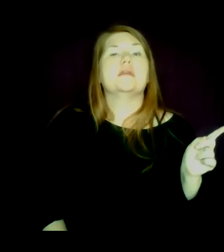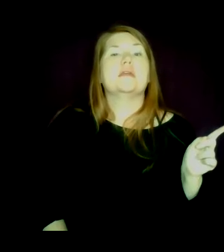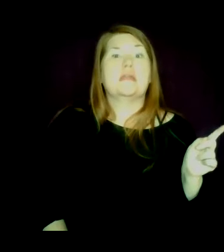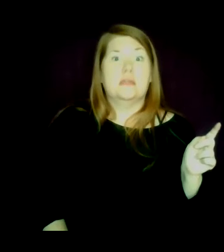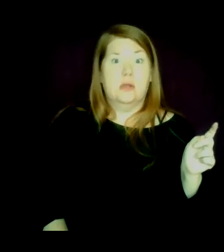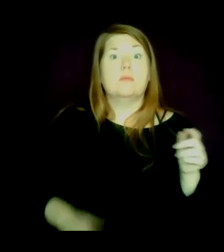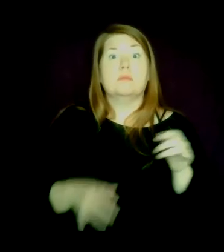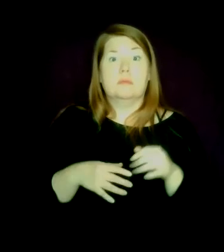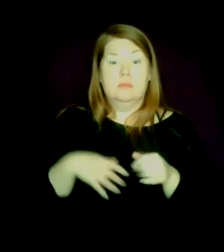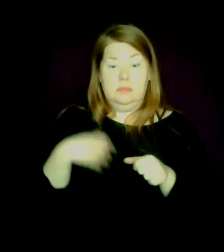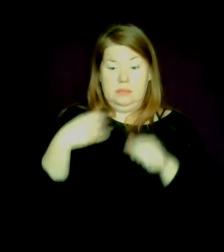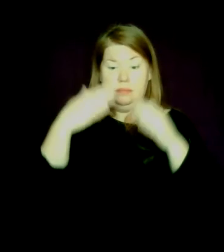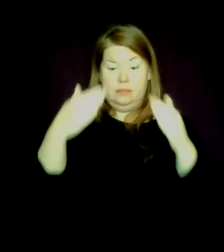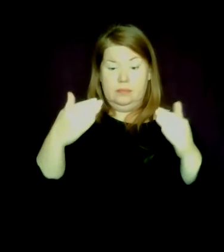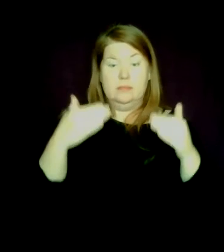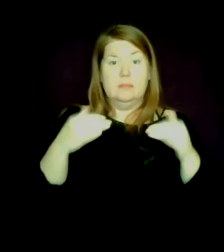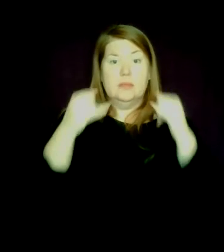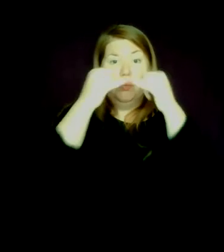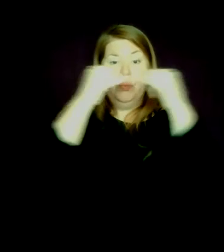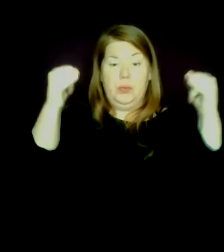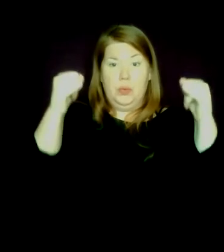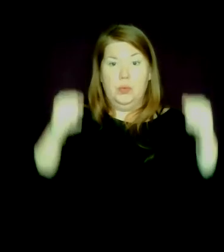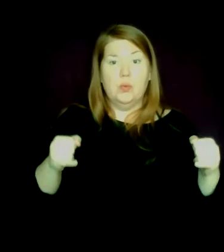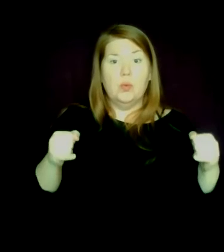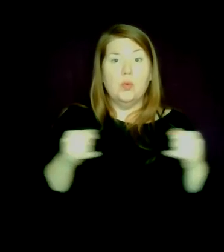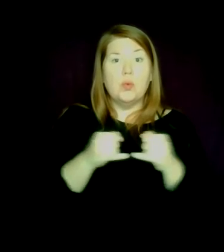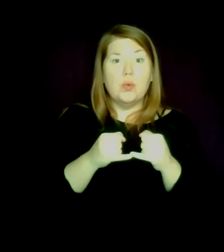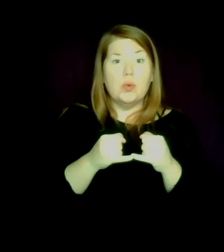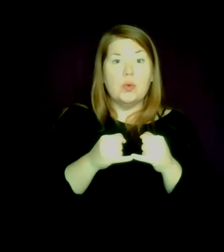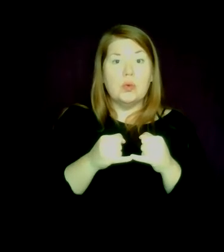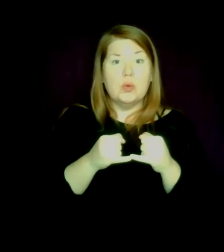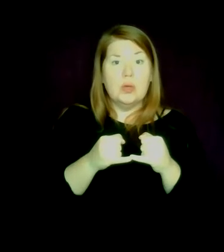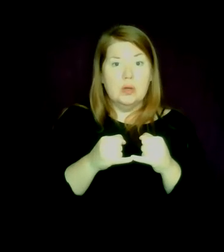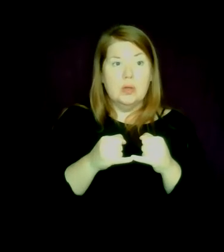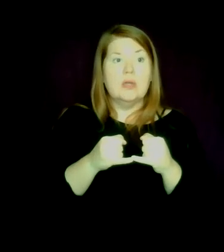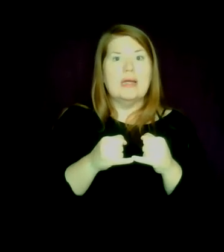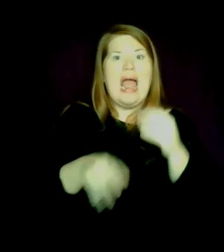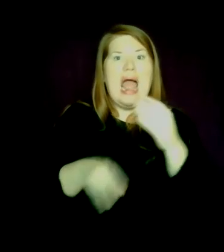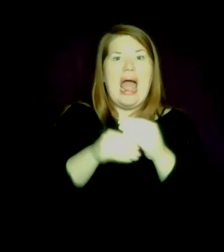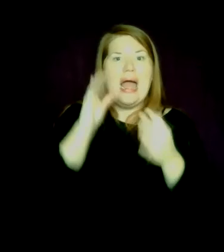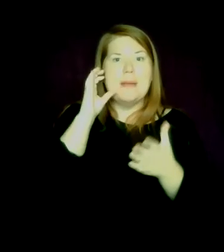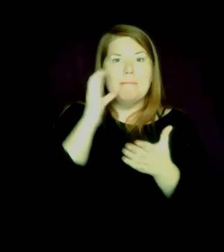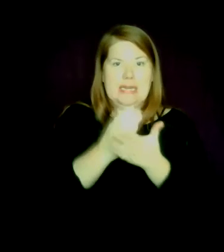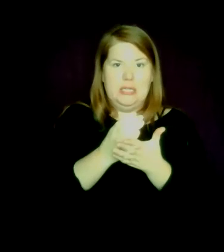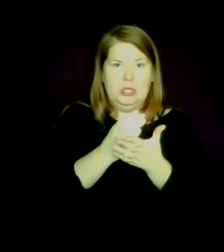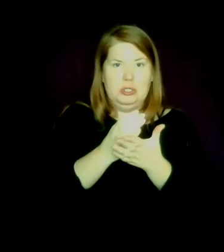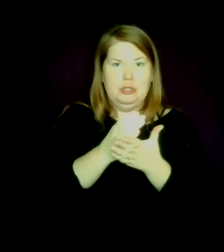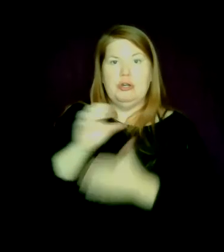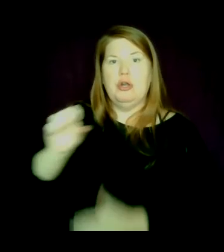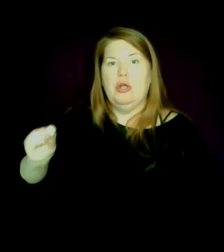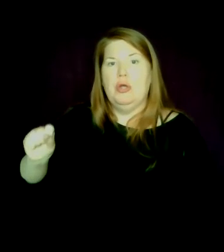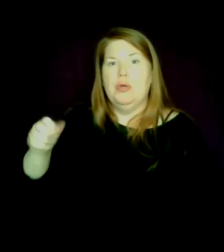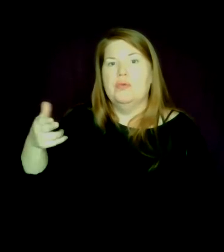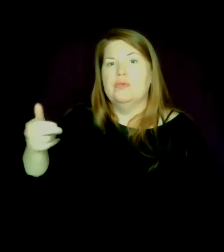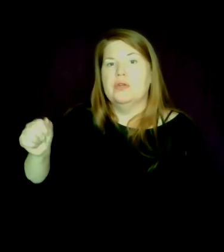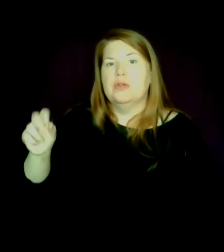so I can draw my picture. I'm going to draw a picture of the main character, right? So that the main character is Shauna. So I'm going to